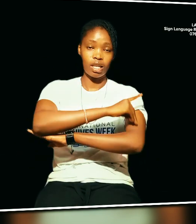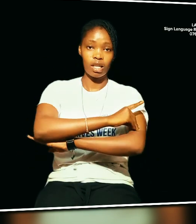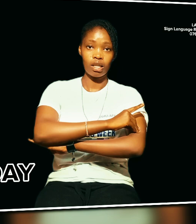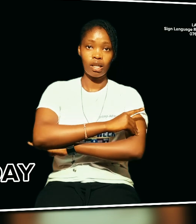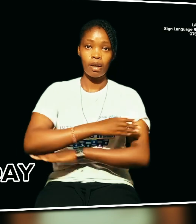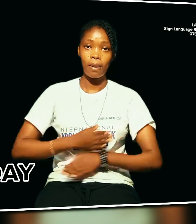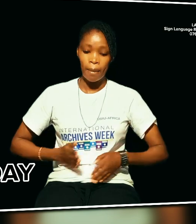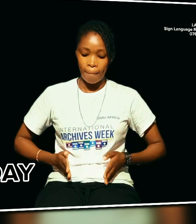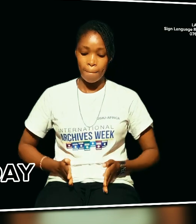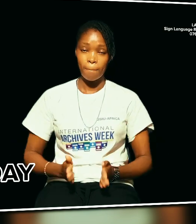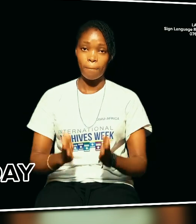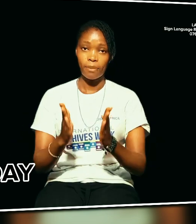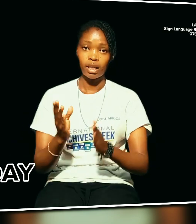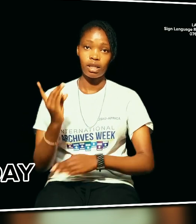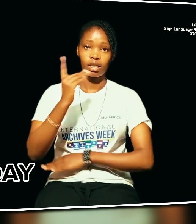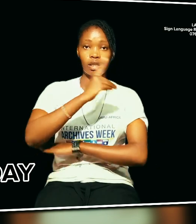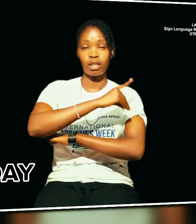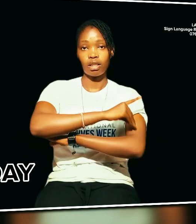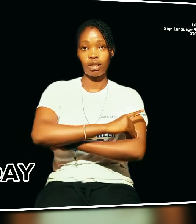Birthday.